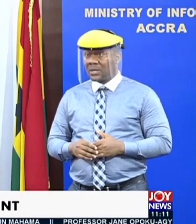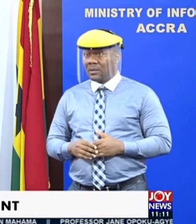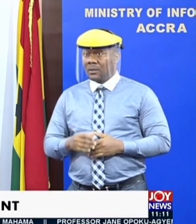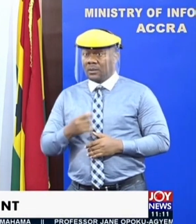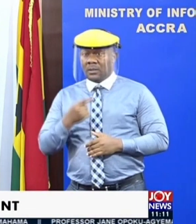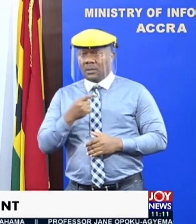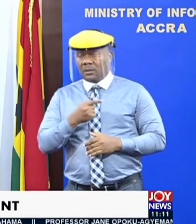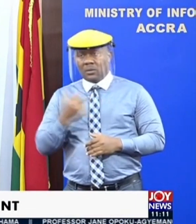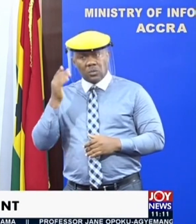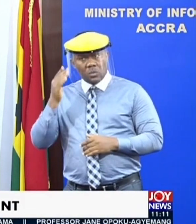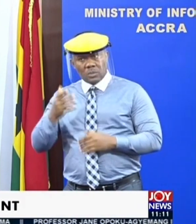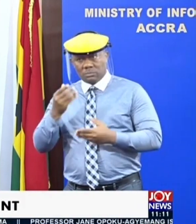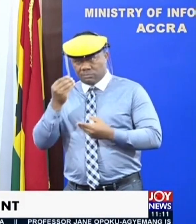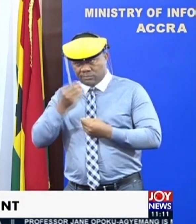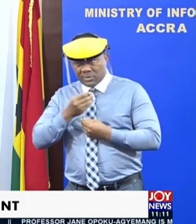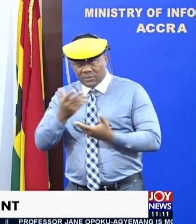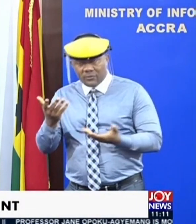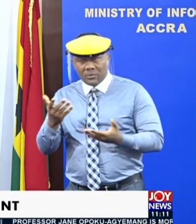brief.